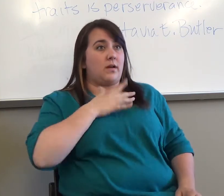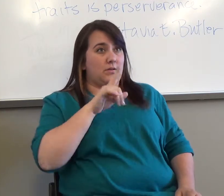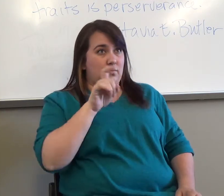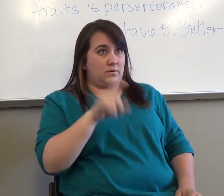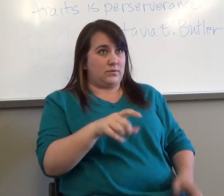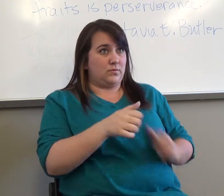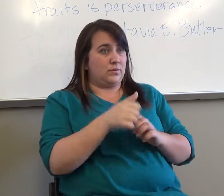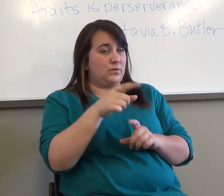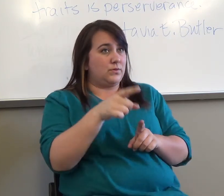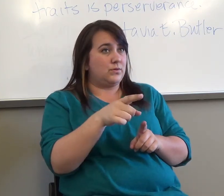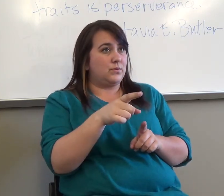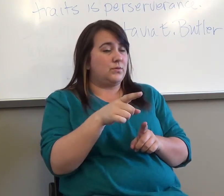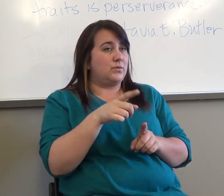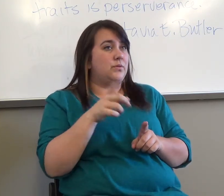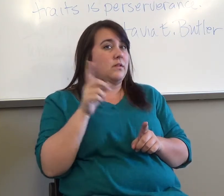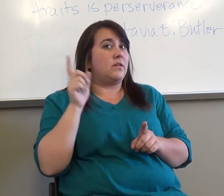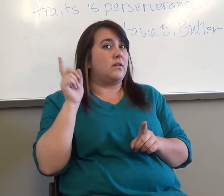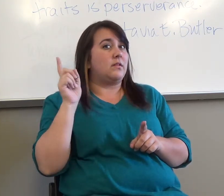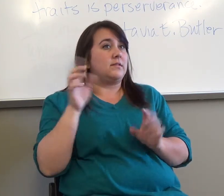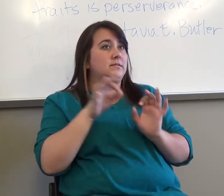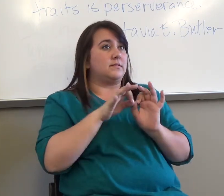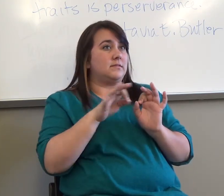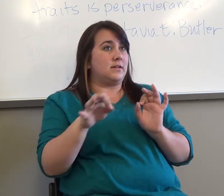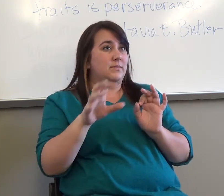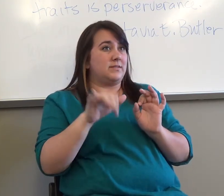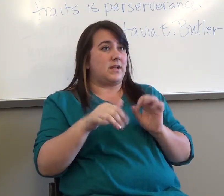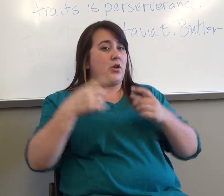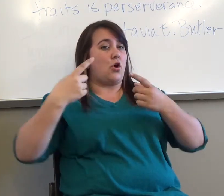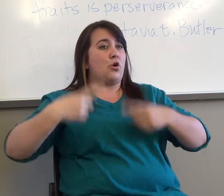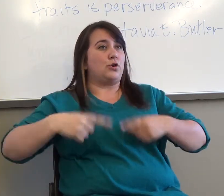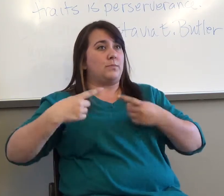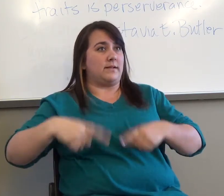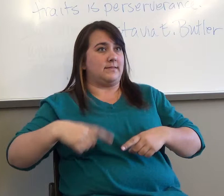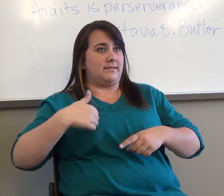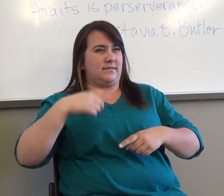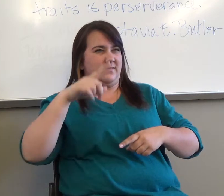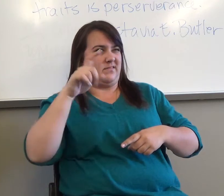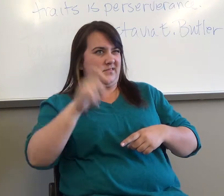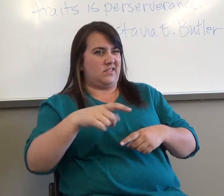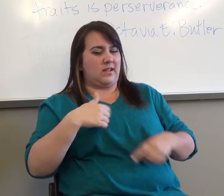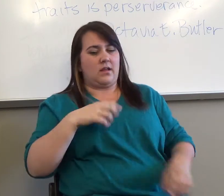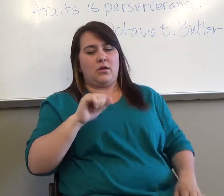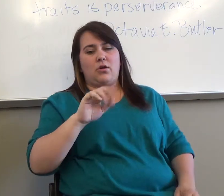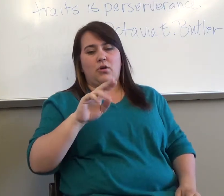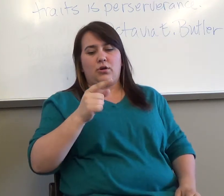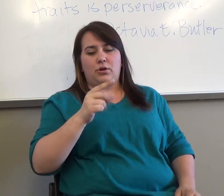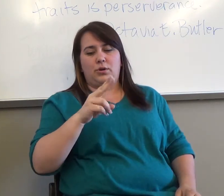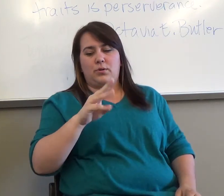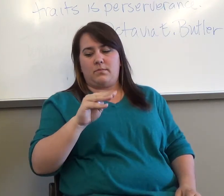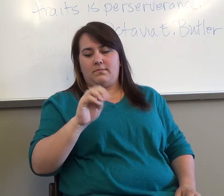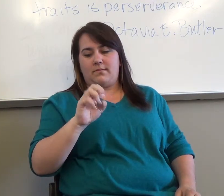this statement argumentative? Does that fall under my definition of argument?